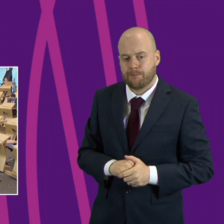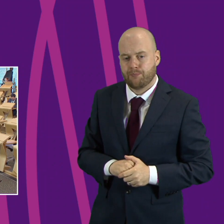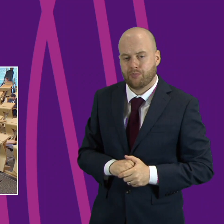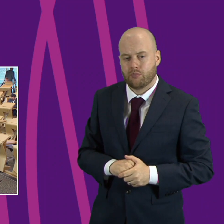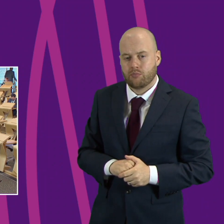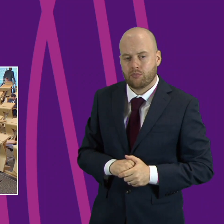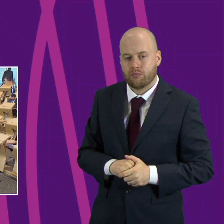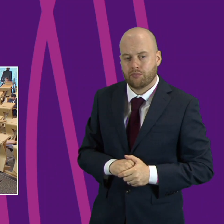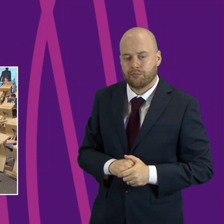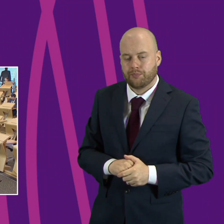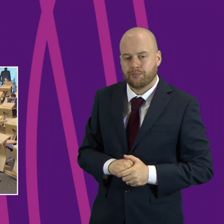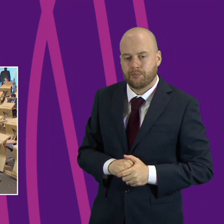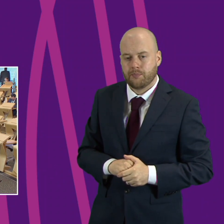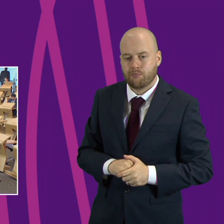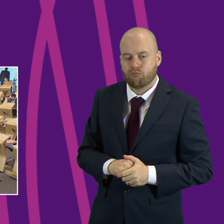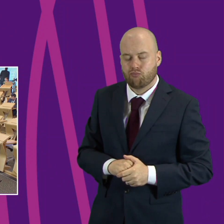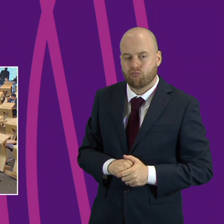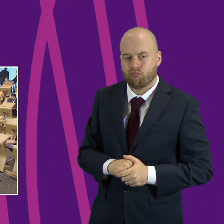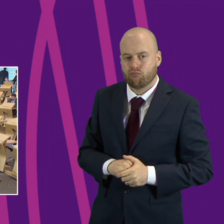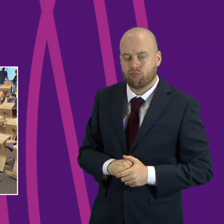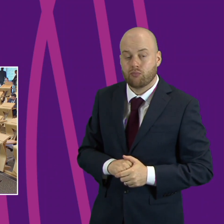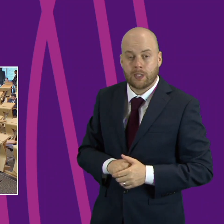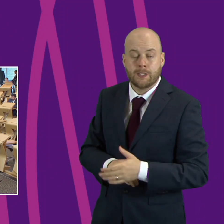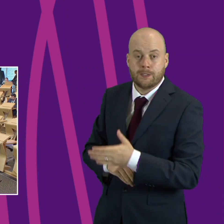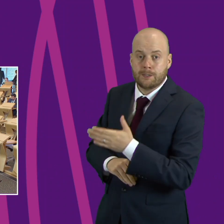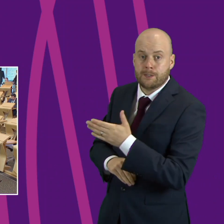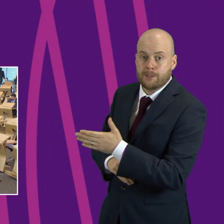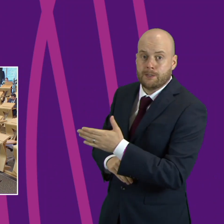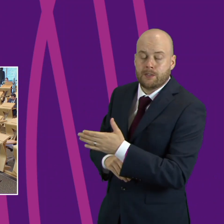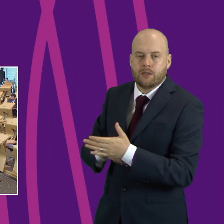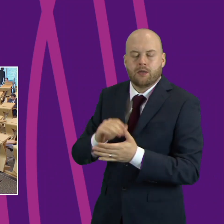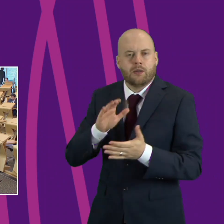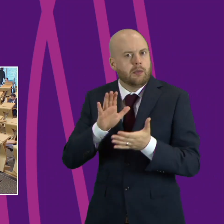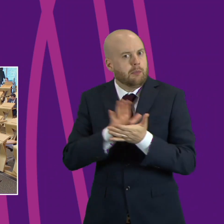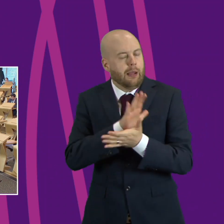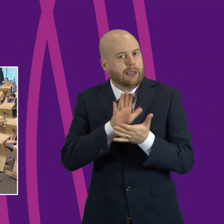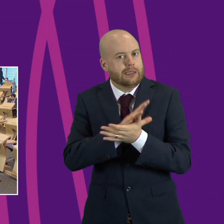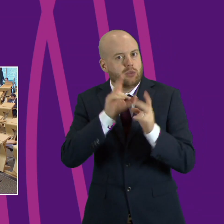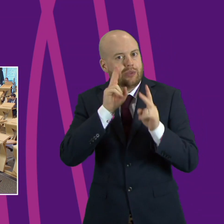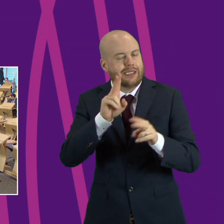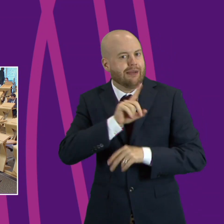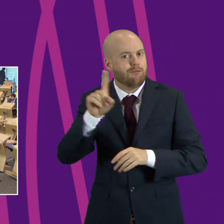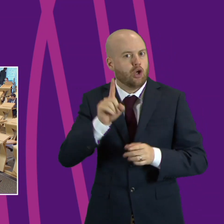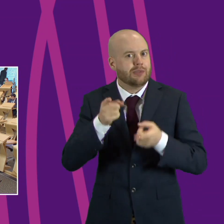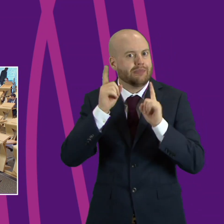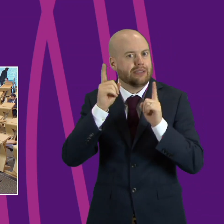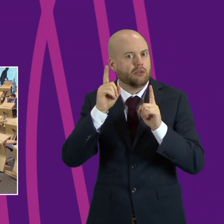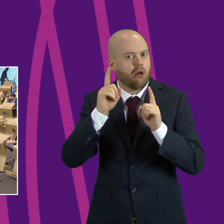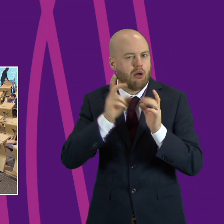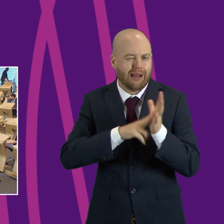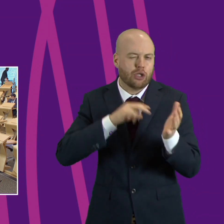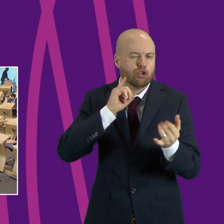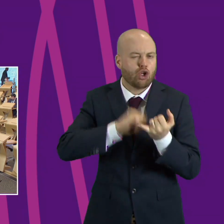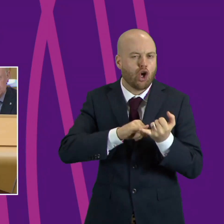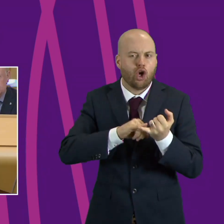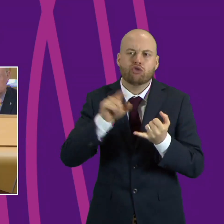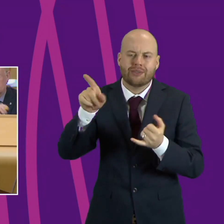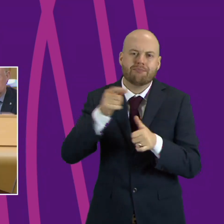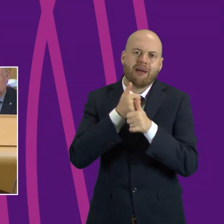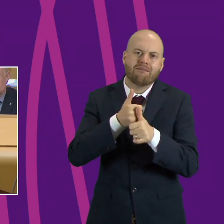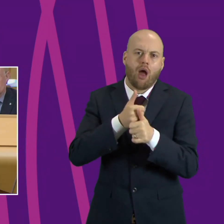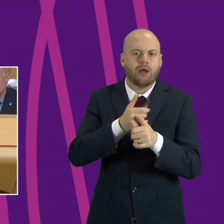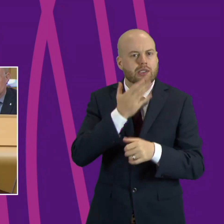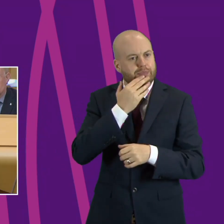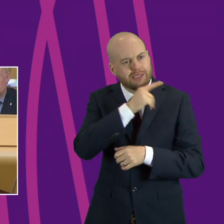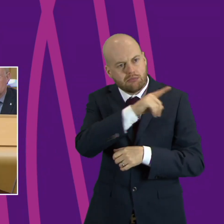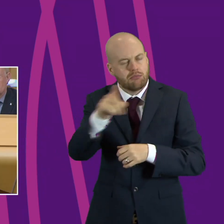to hear the First Minister announce guidance on face coverings at our briefing today, and the Cabinet Secretary knows that I've been calling for advice on this. Could the Cabinet